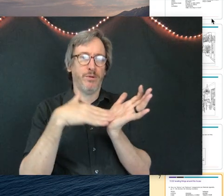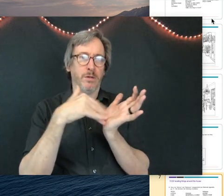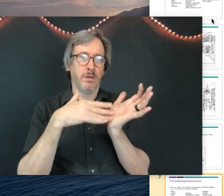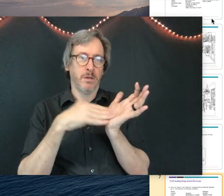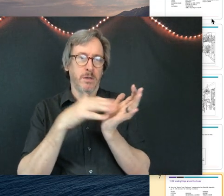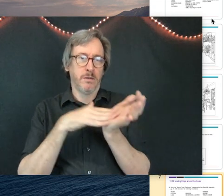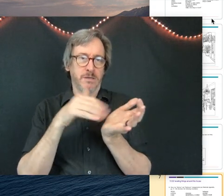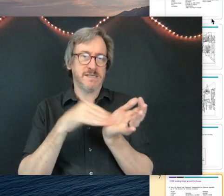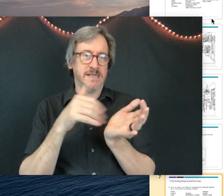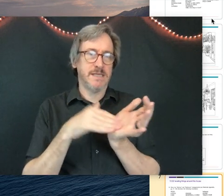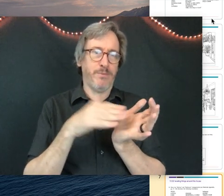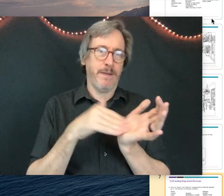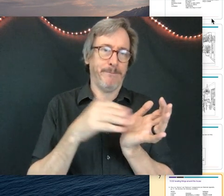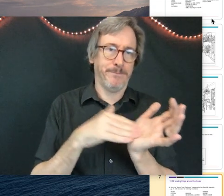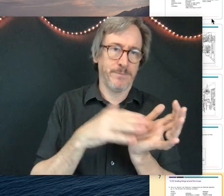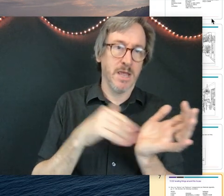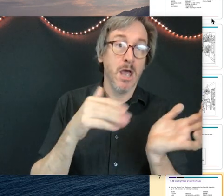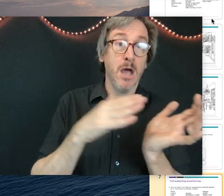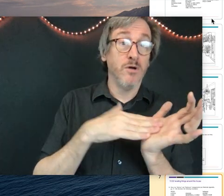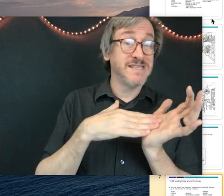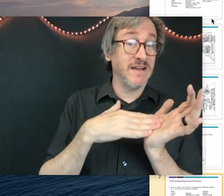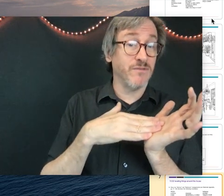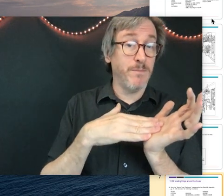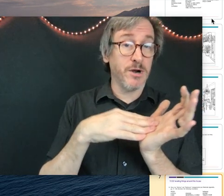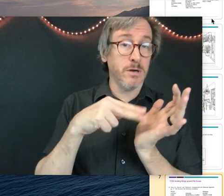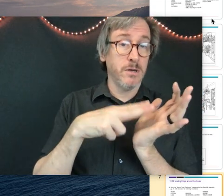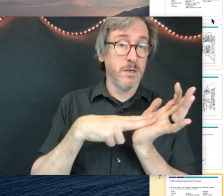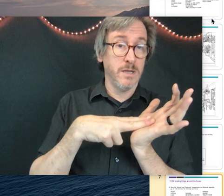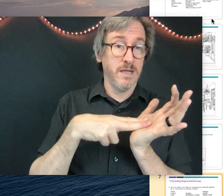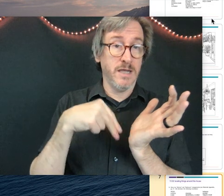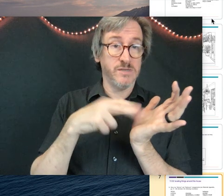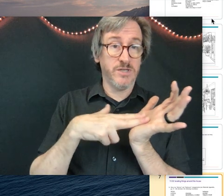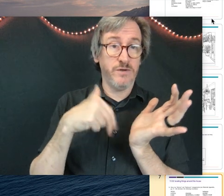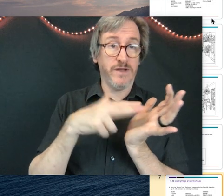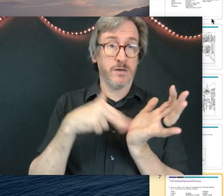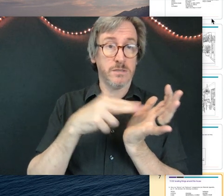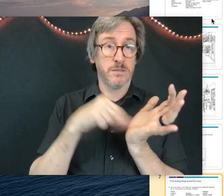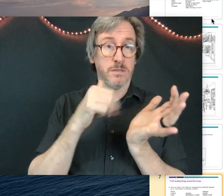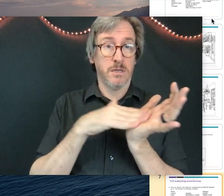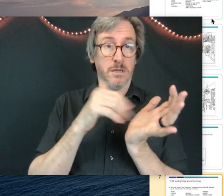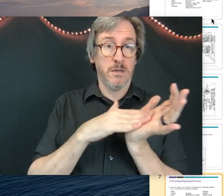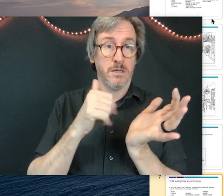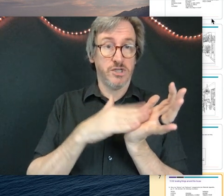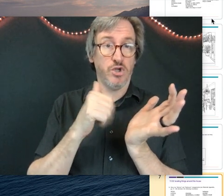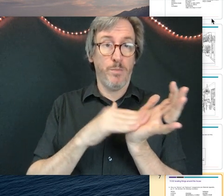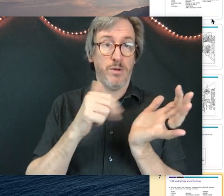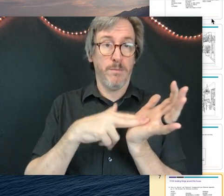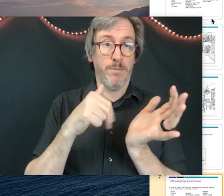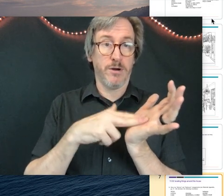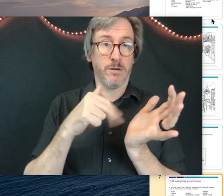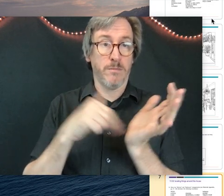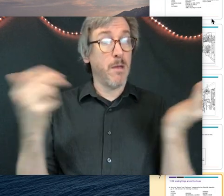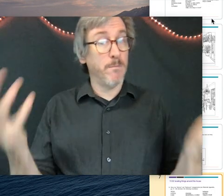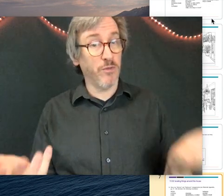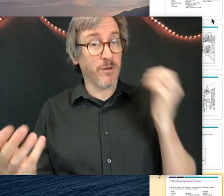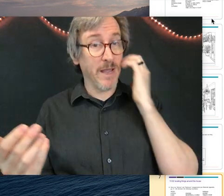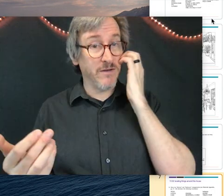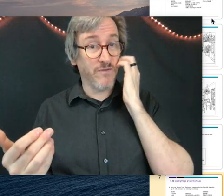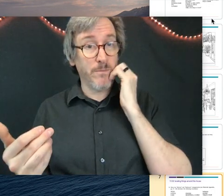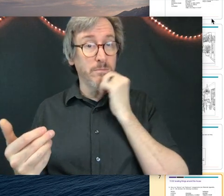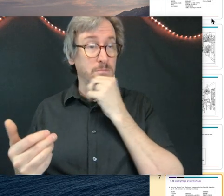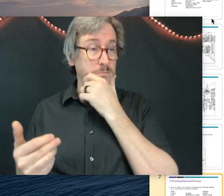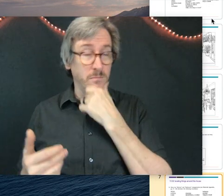Soap. Because it's slippery. Sign for butter is with two fingers. Soap, butter. Both